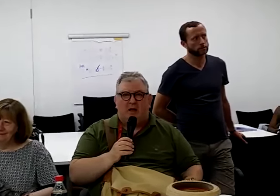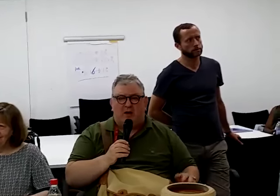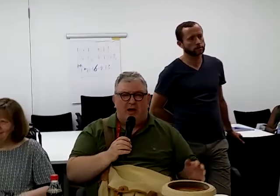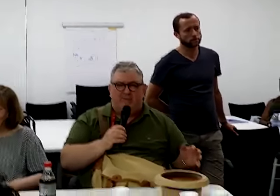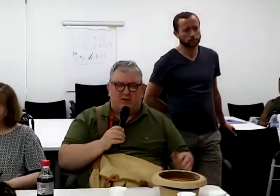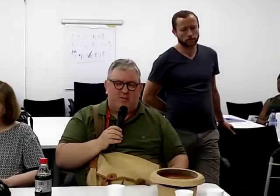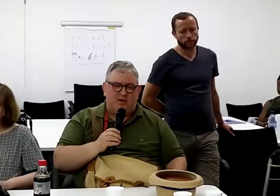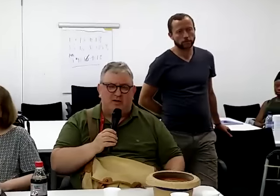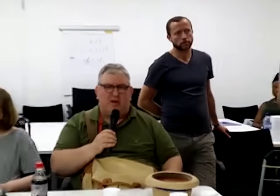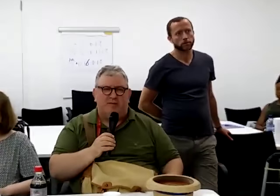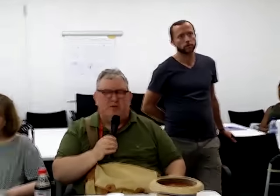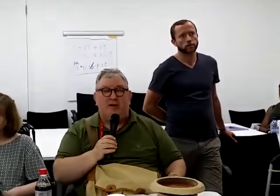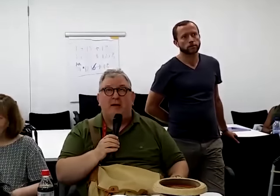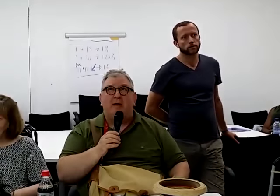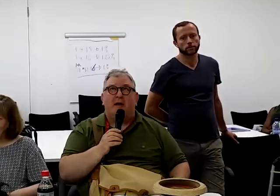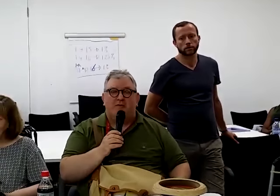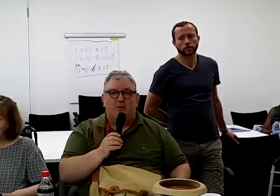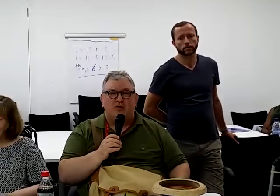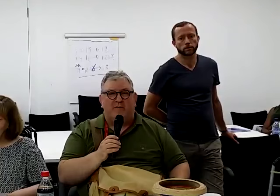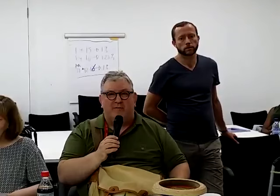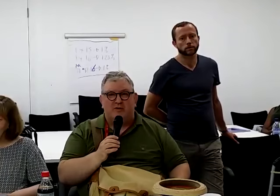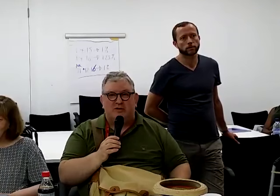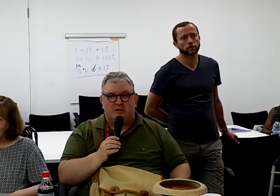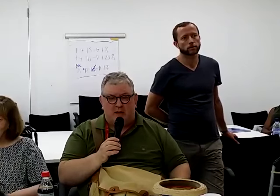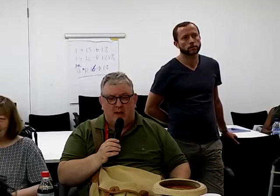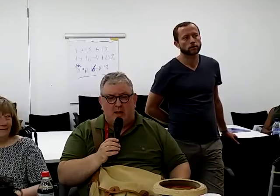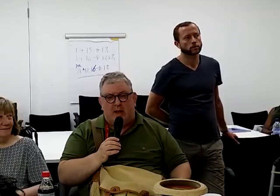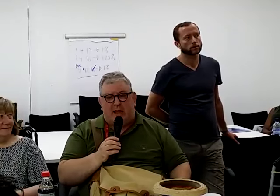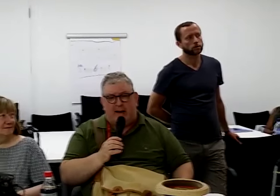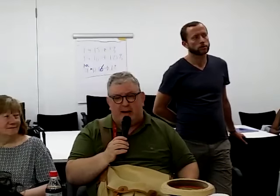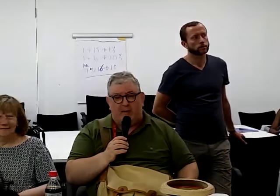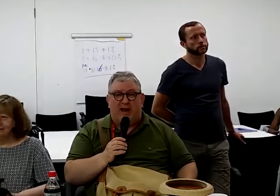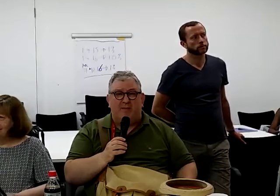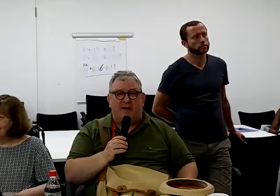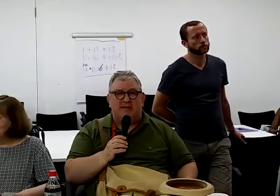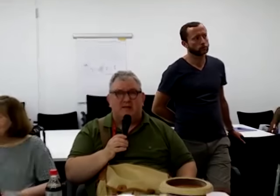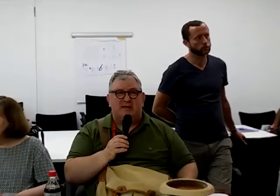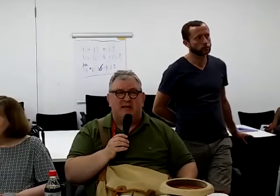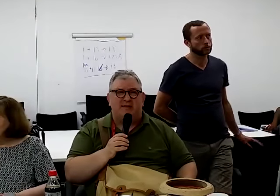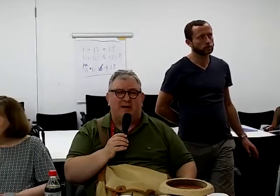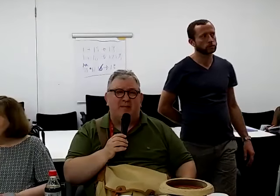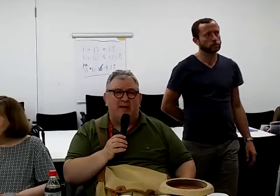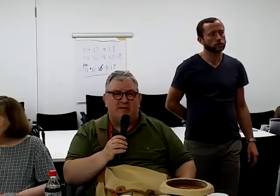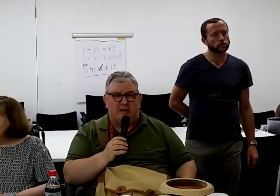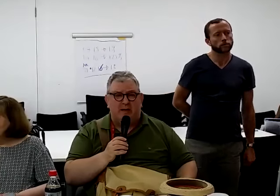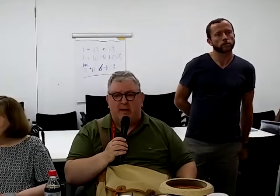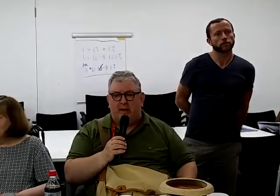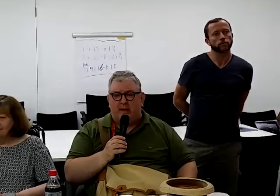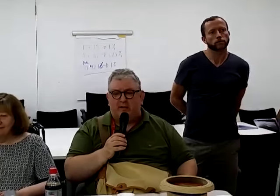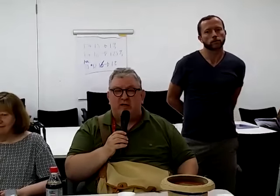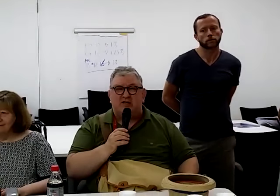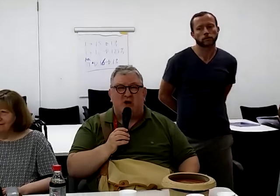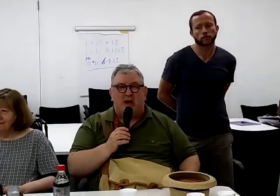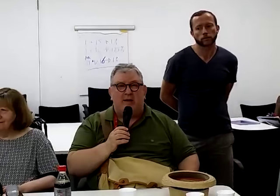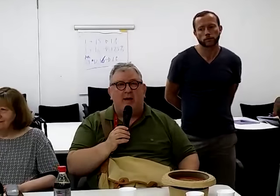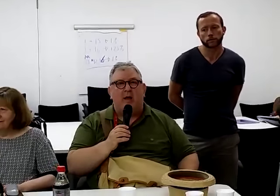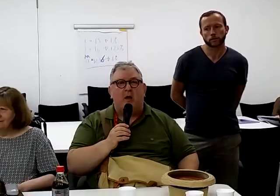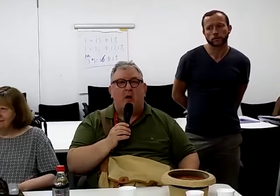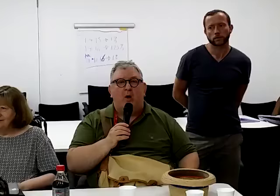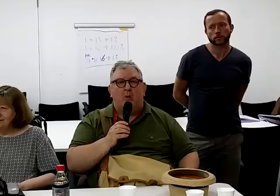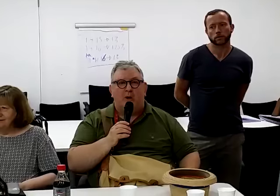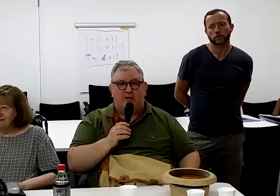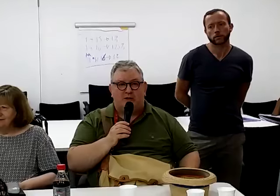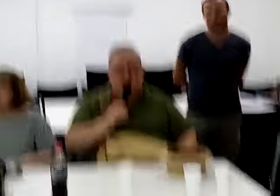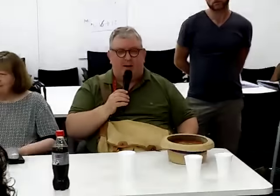its kind of first policy, I'm sorry, Rules Conference. And we had a meeting, the executive had a meeting to